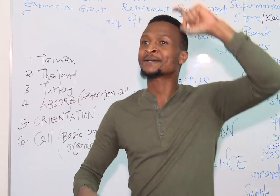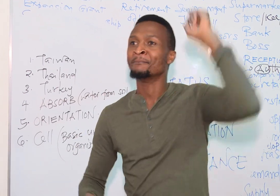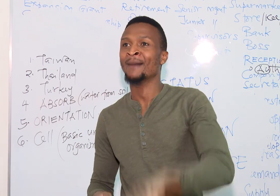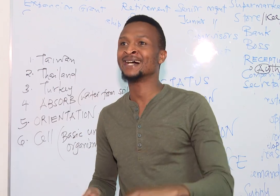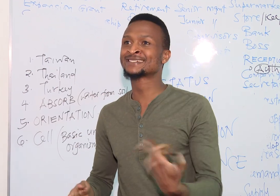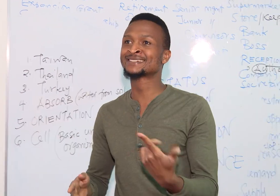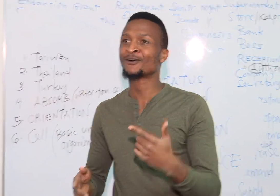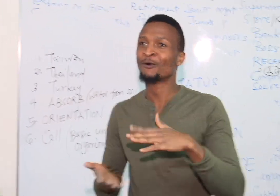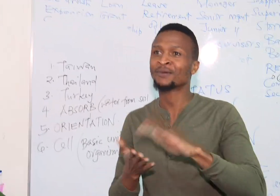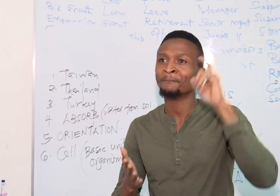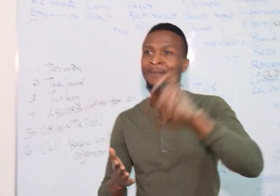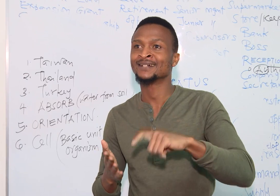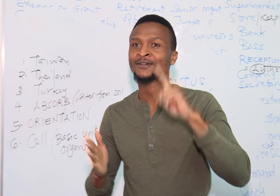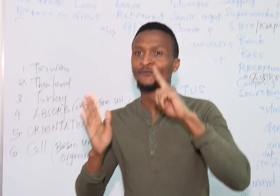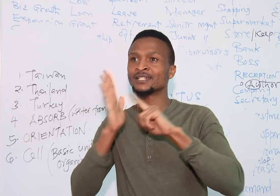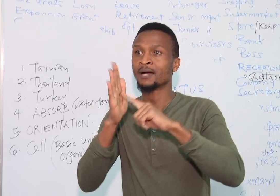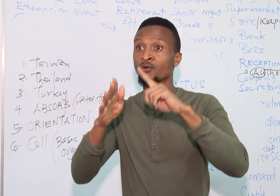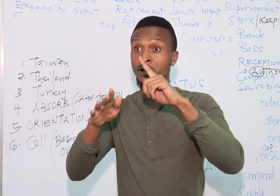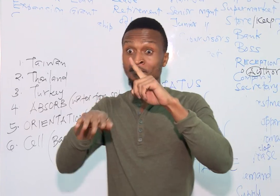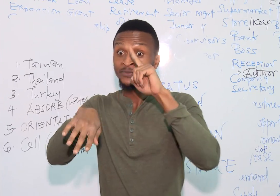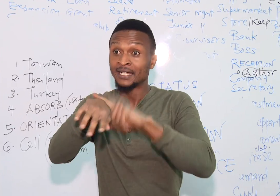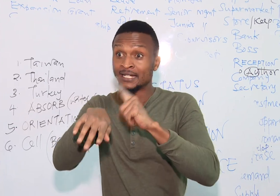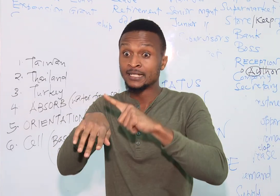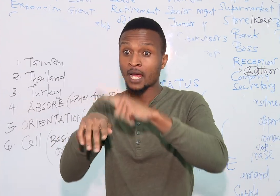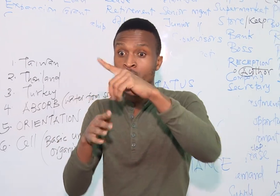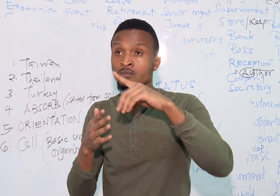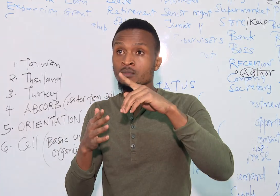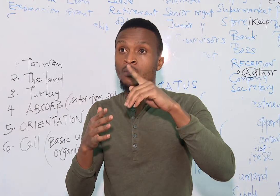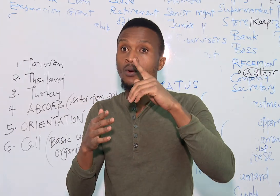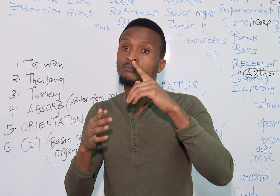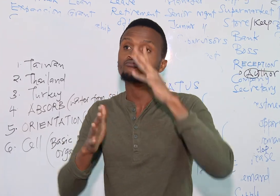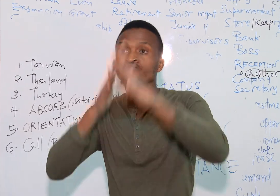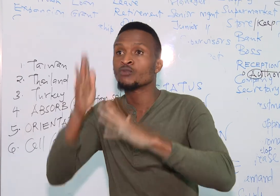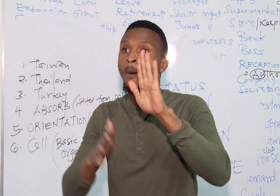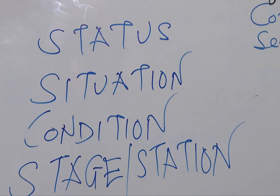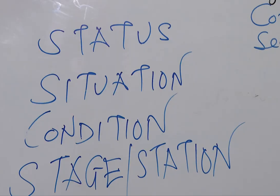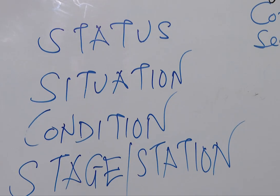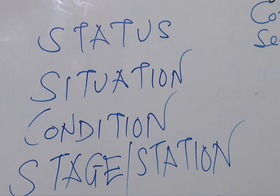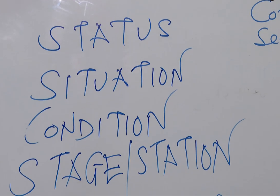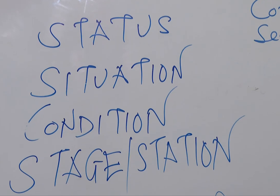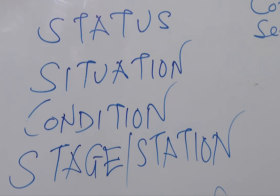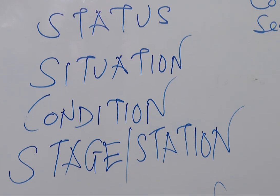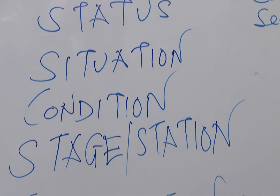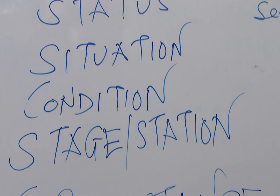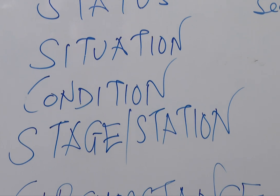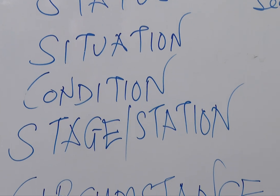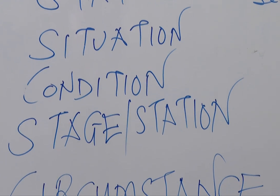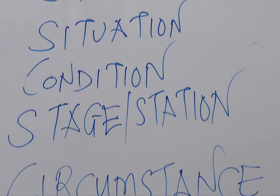So, when you are signing, you must open your mouth. It's cultural with us. Lawrence lists down a